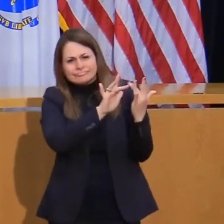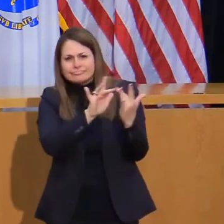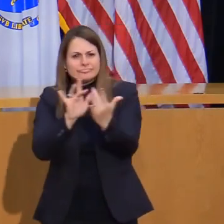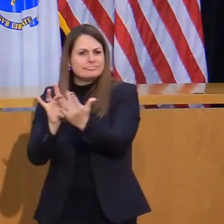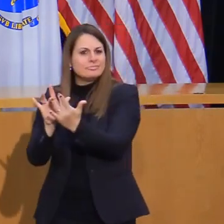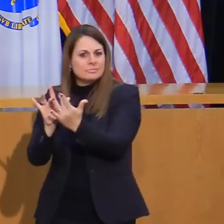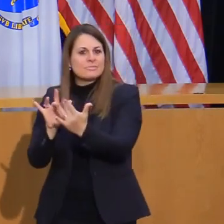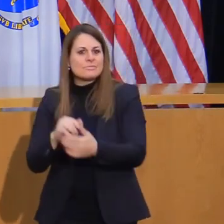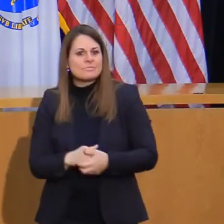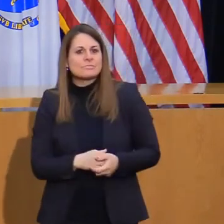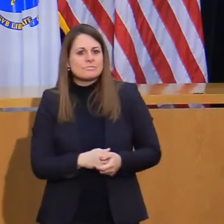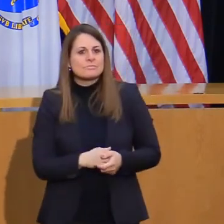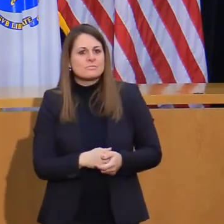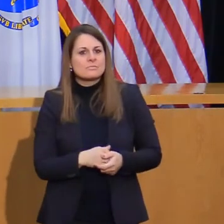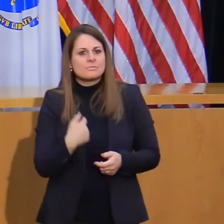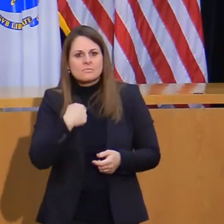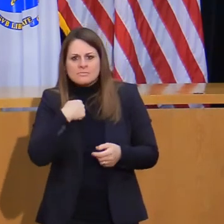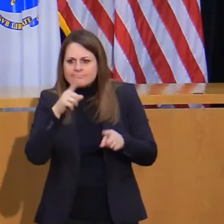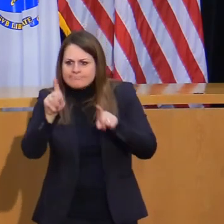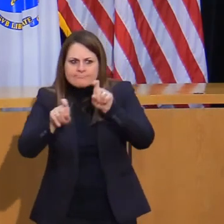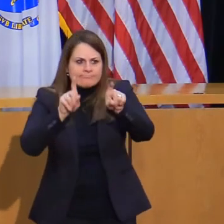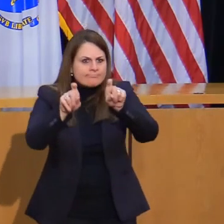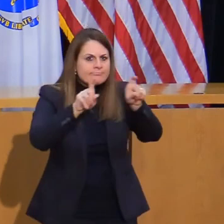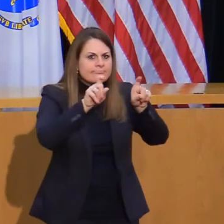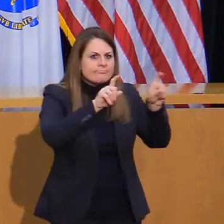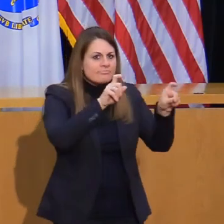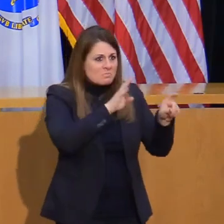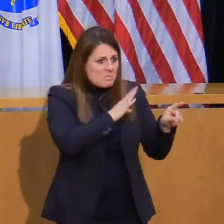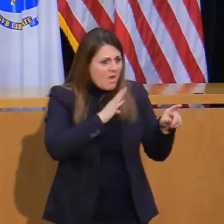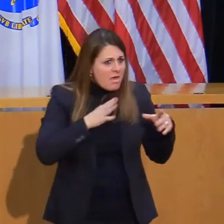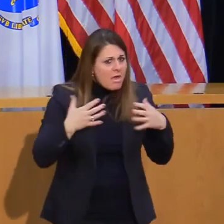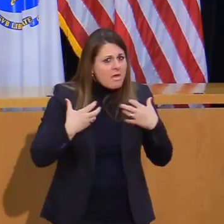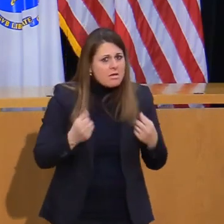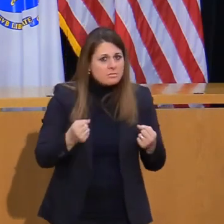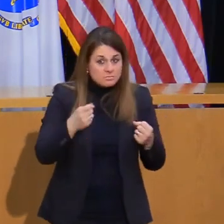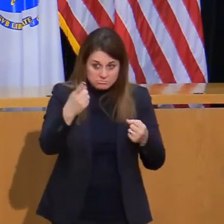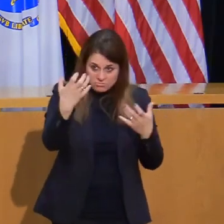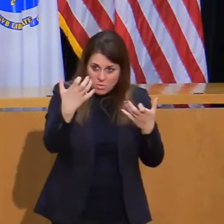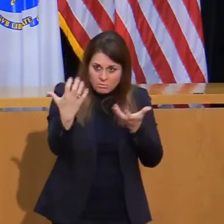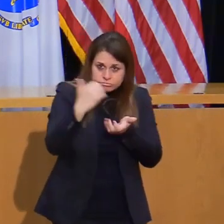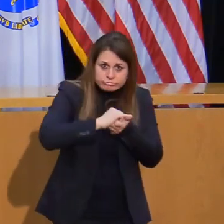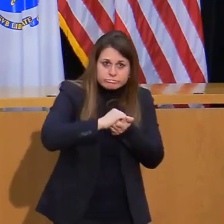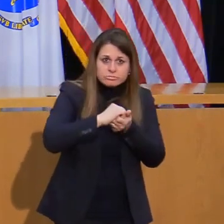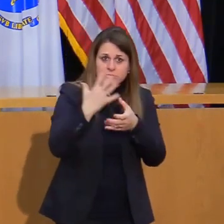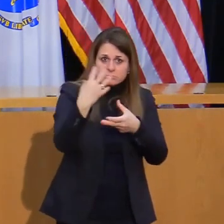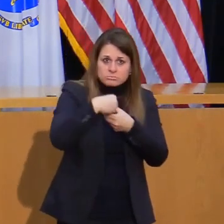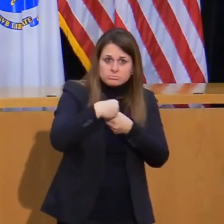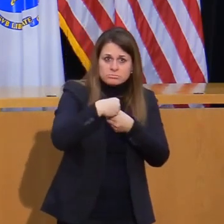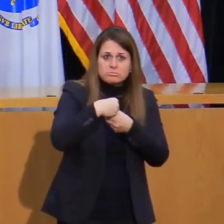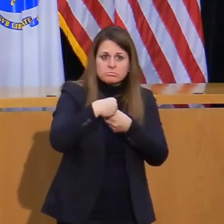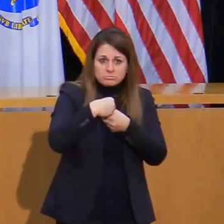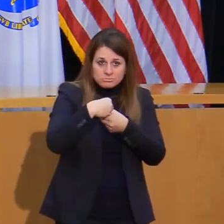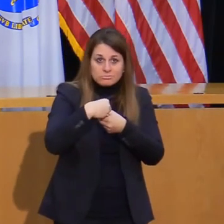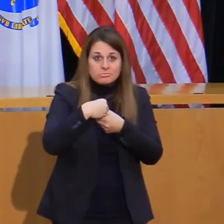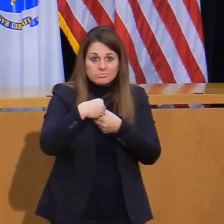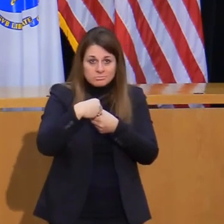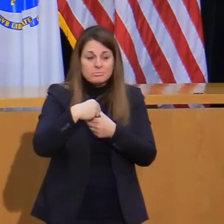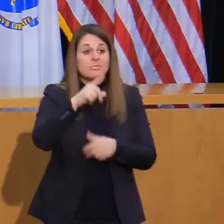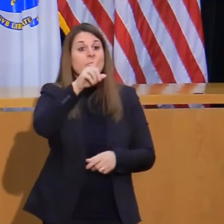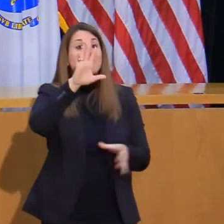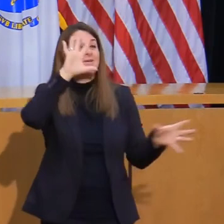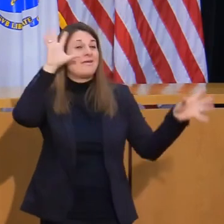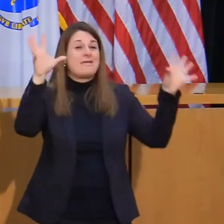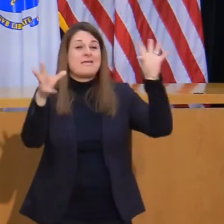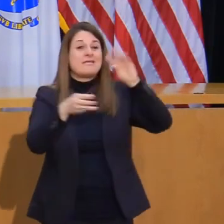who wanted and could do this work, and so it's 170 of the 351, and then Community Care Alliance